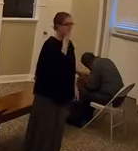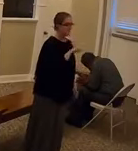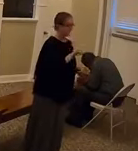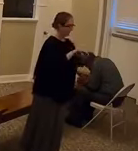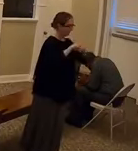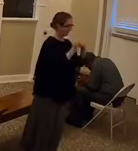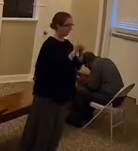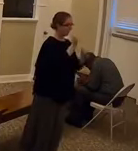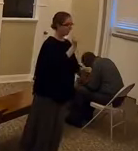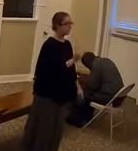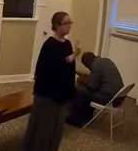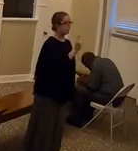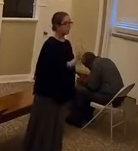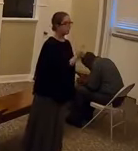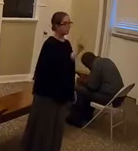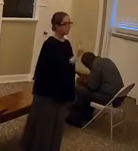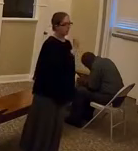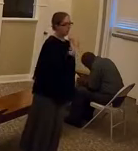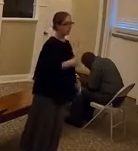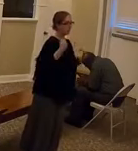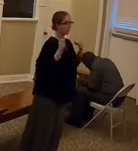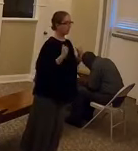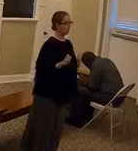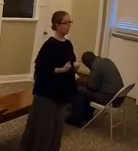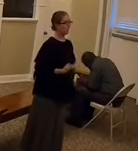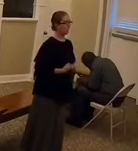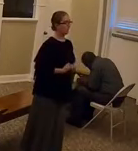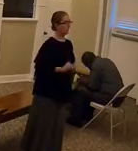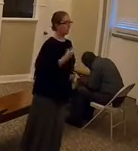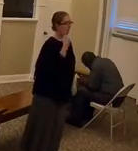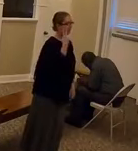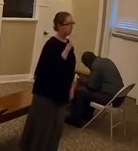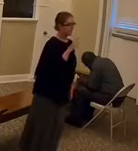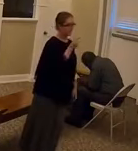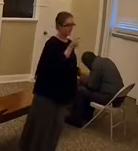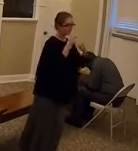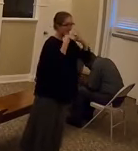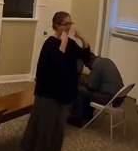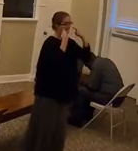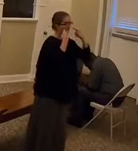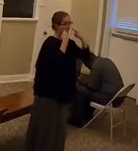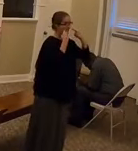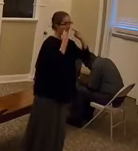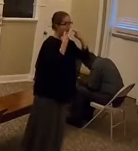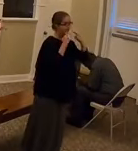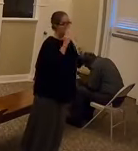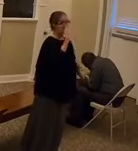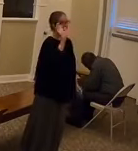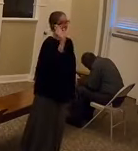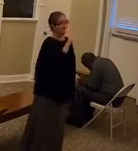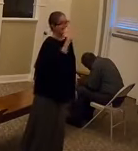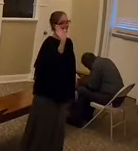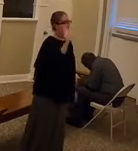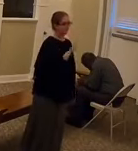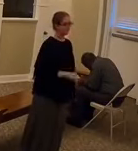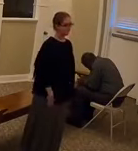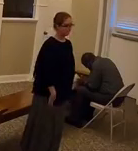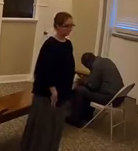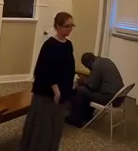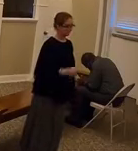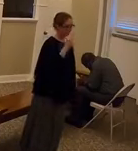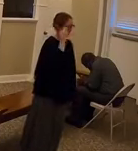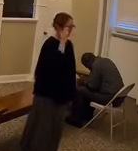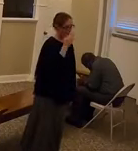bunch. And he walks by them with them kingly robes on. And he looks at them and he smiles. And he waves at them. And